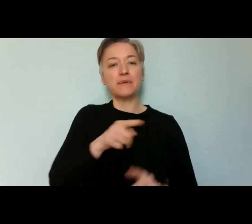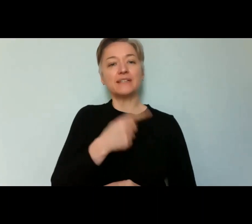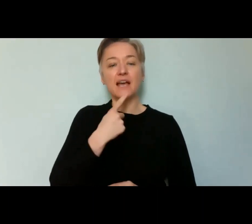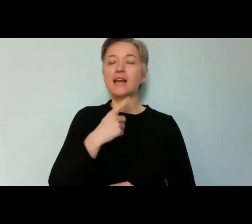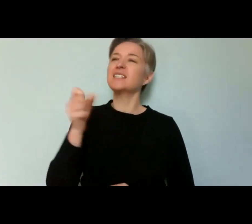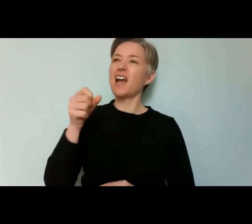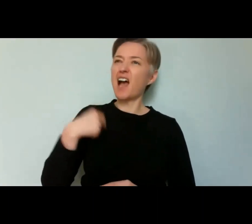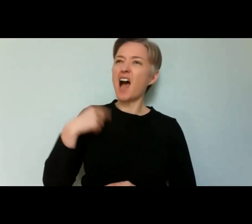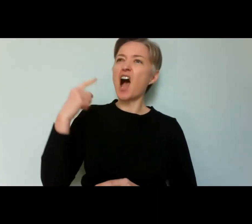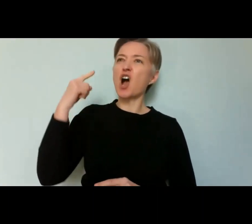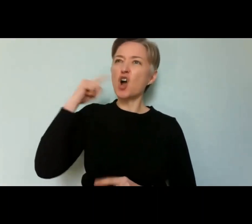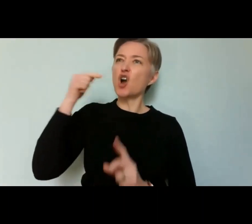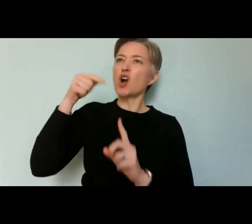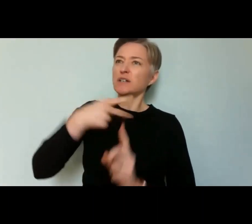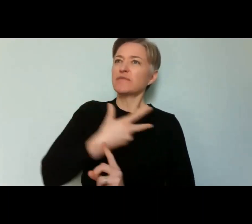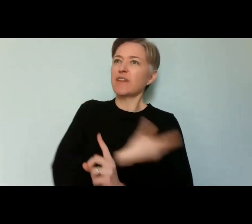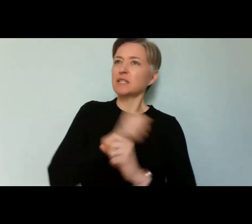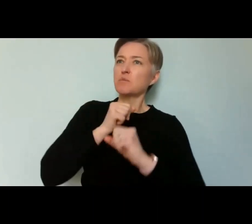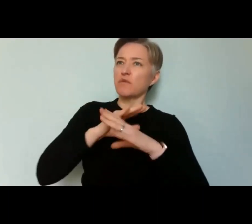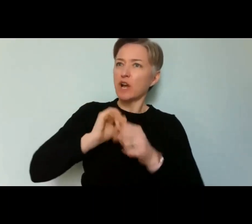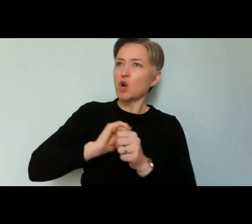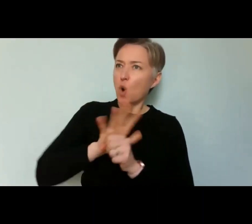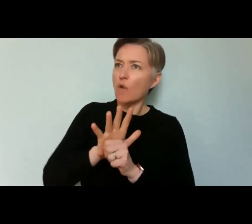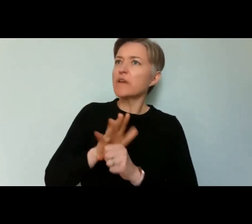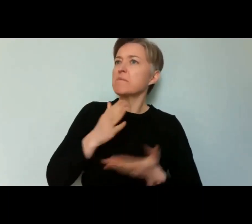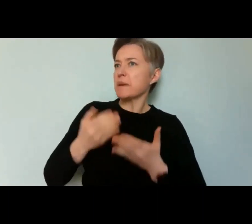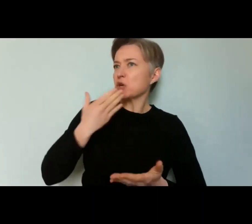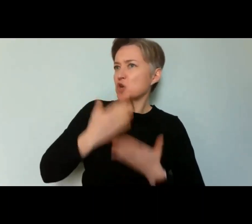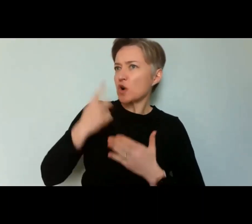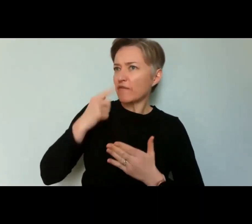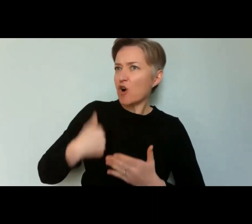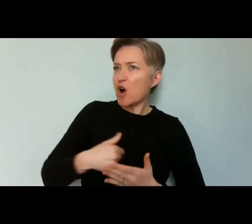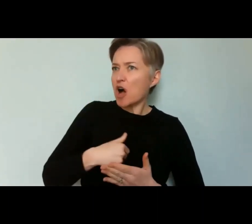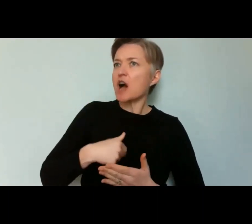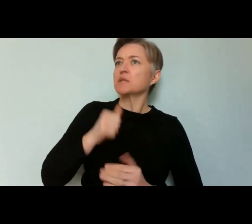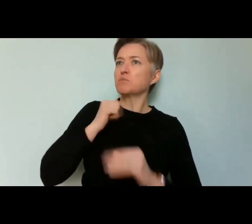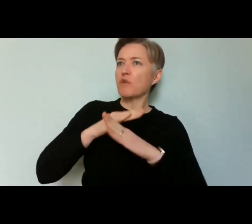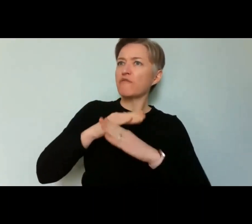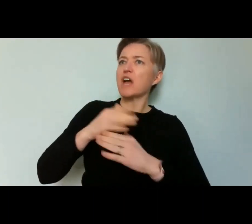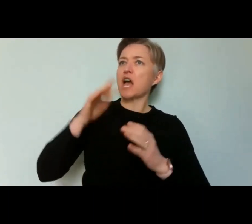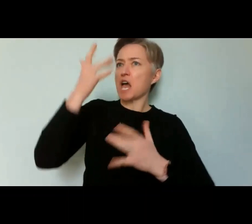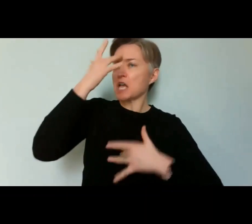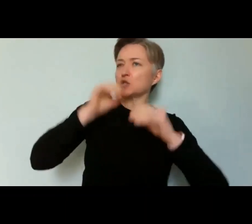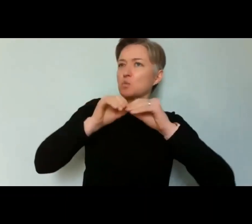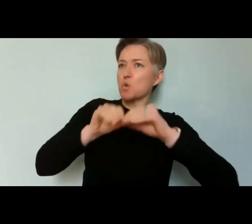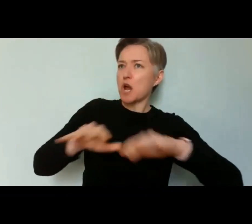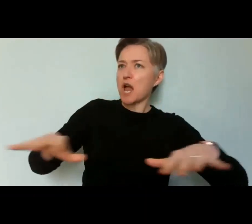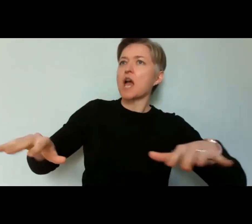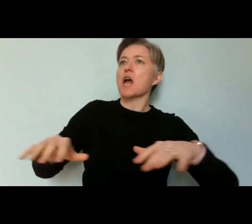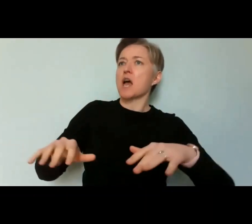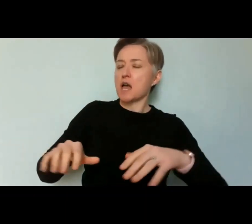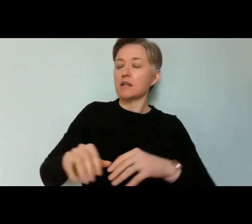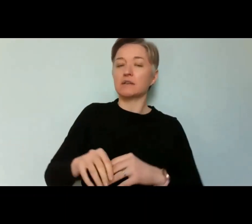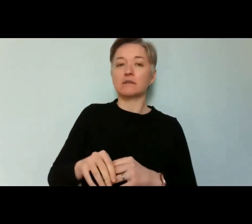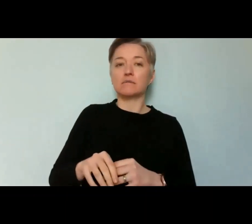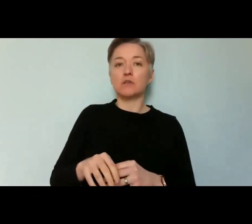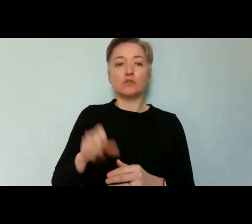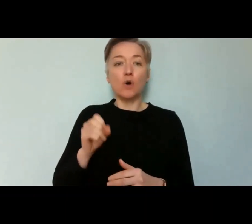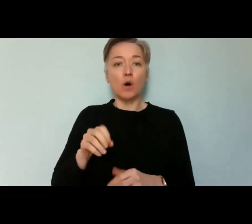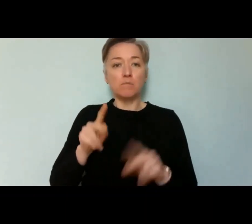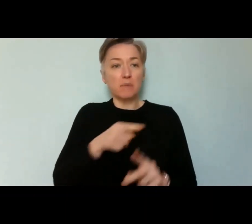prevents COVID and it might be good for us and it helped prevent spread. We're finding that more and more people are not doubting